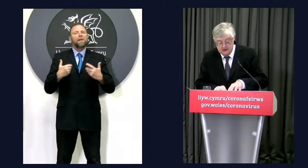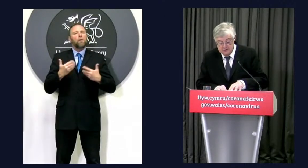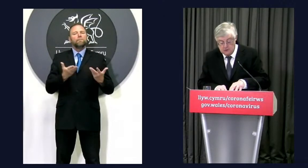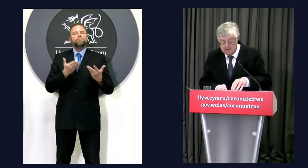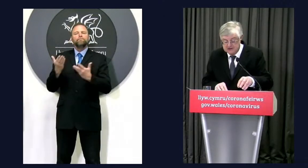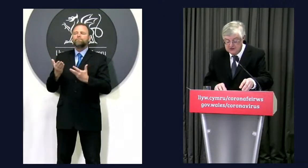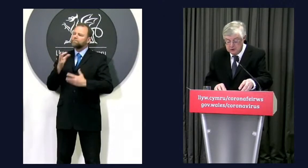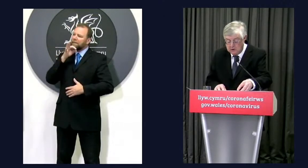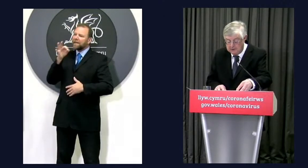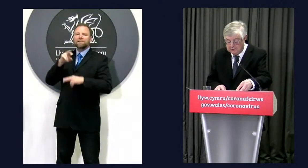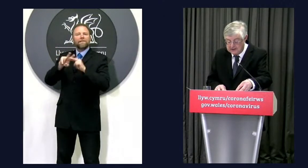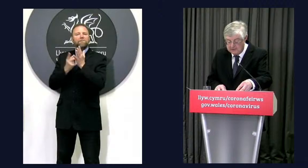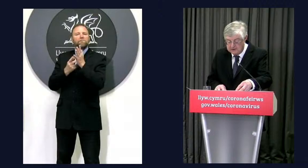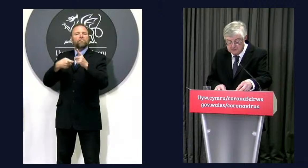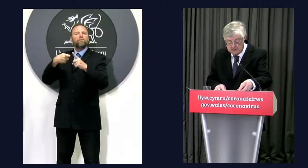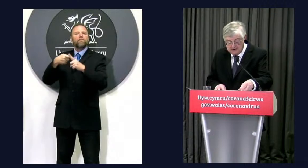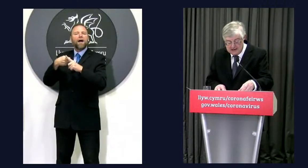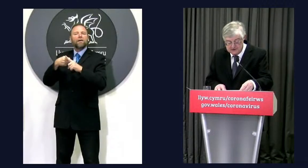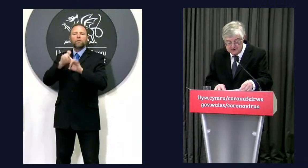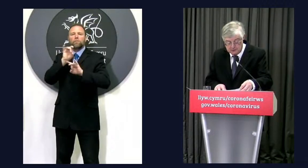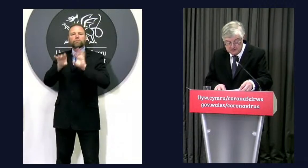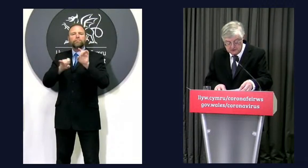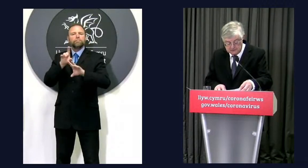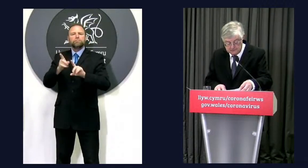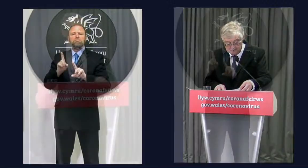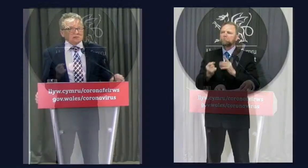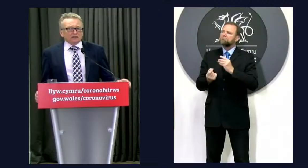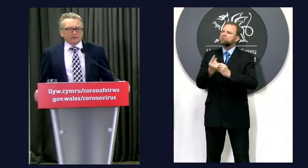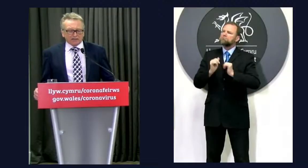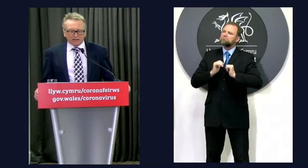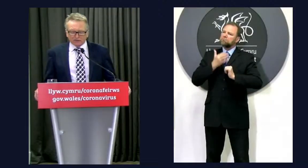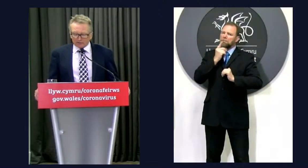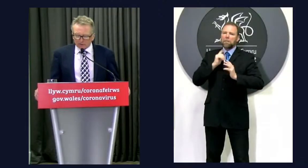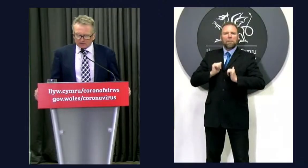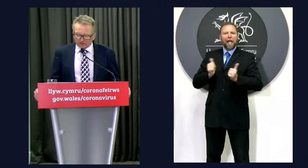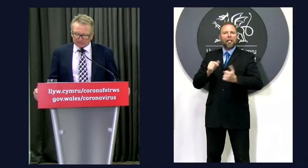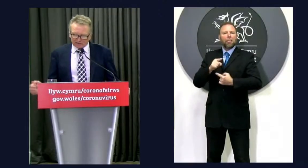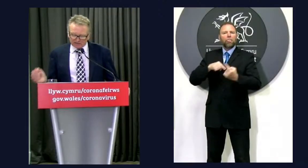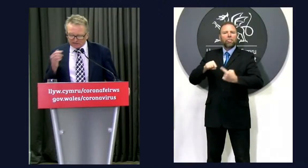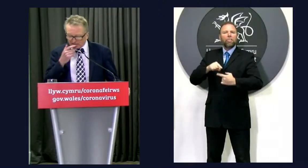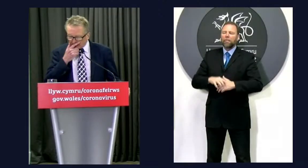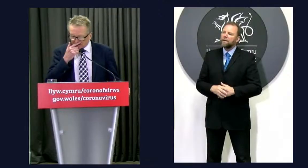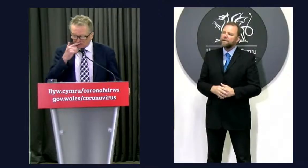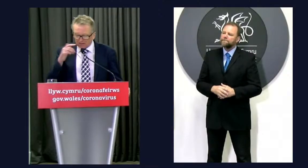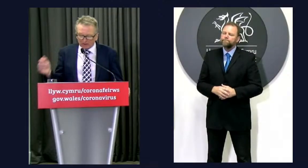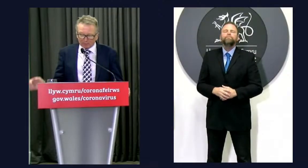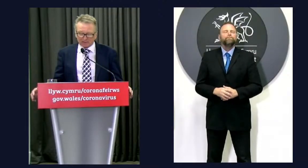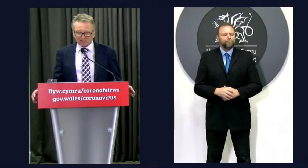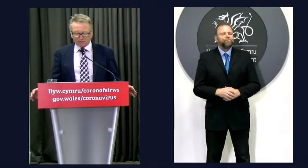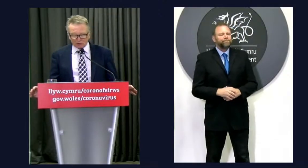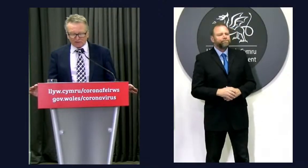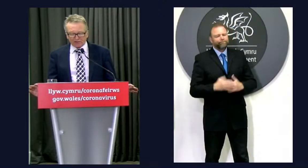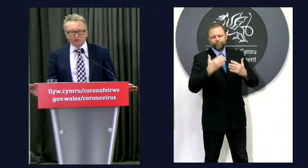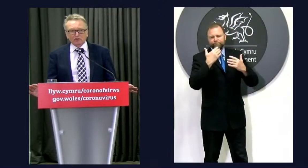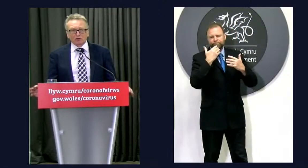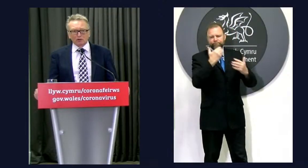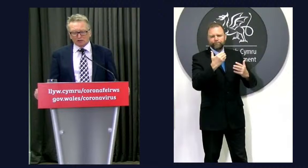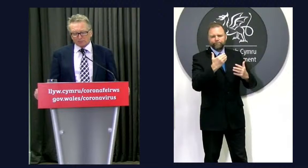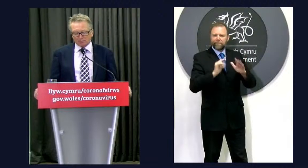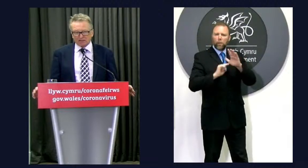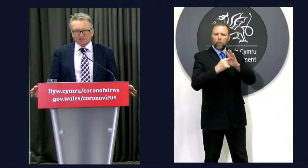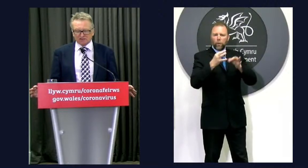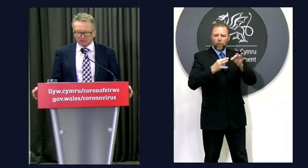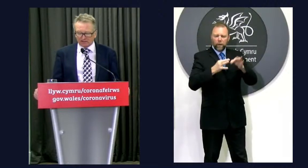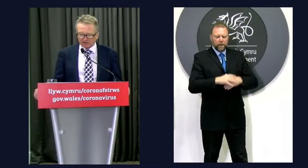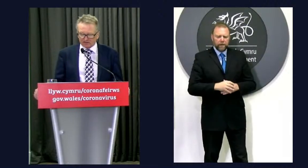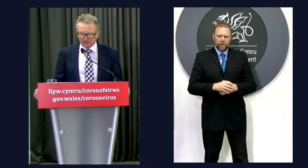Frank to update you about the current public health situation. Yeah, thank you very much, First Minister. So I'm very pleased to report that overall